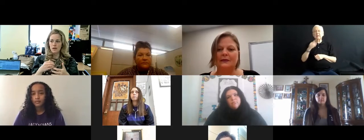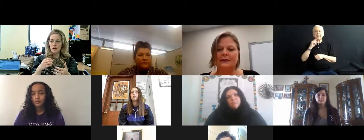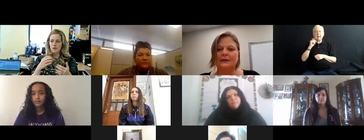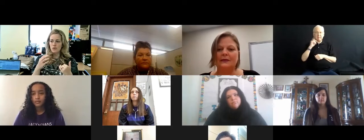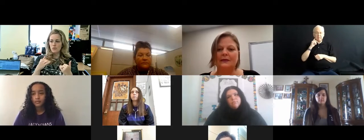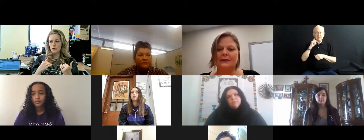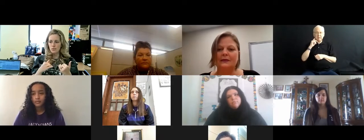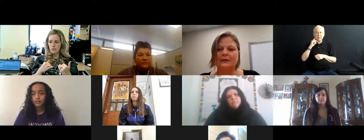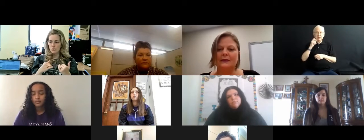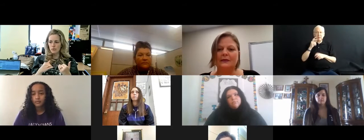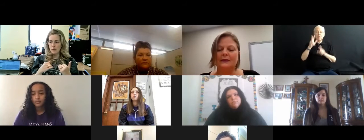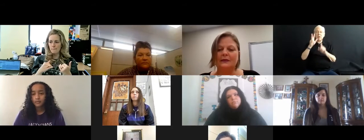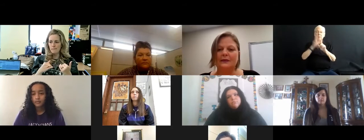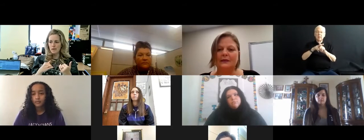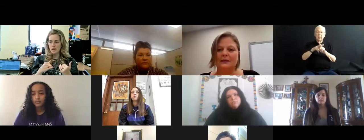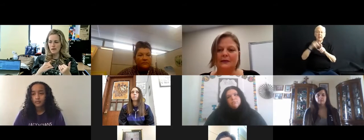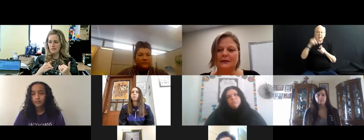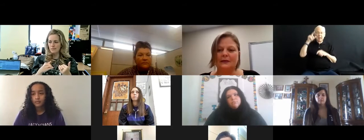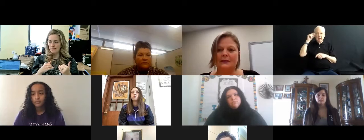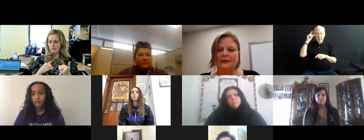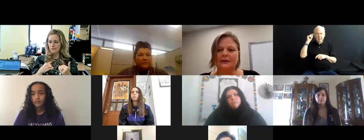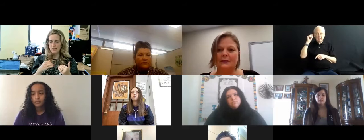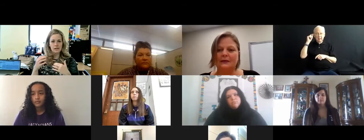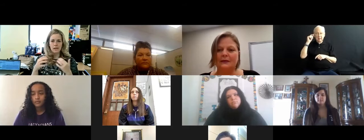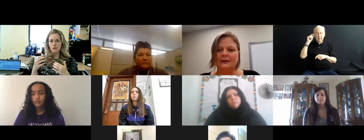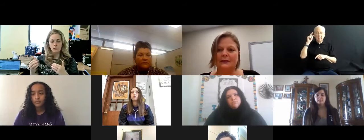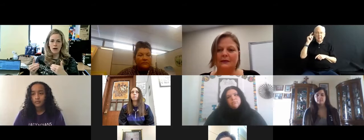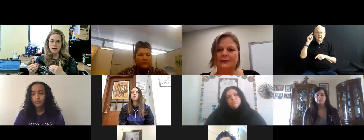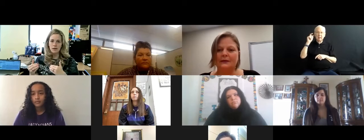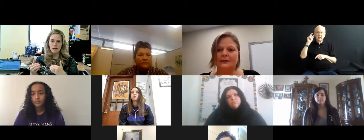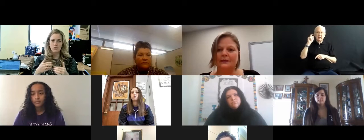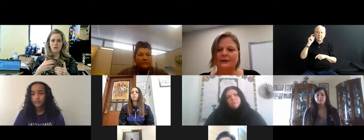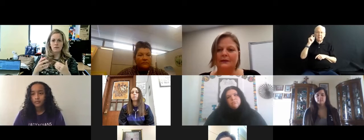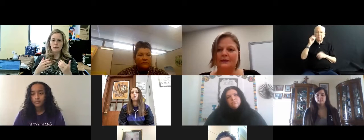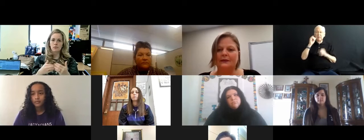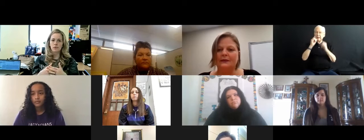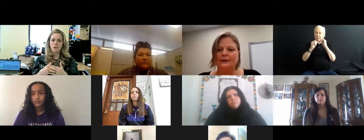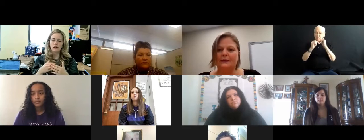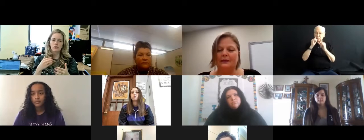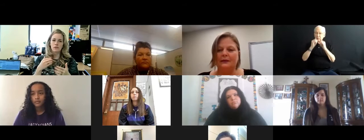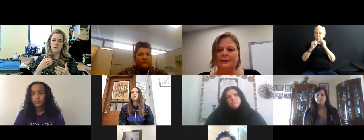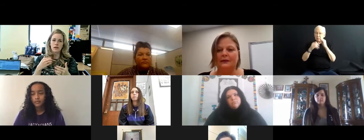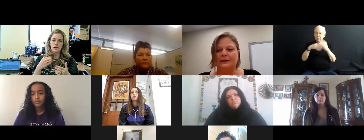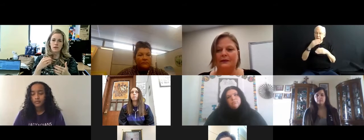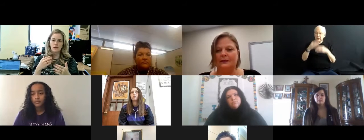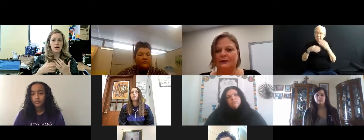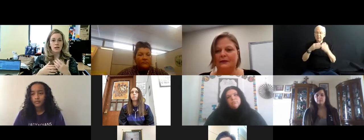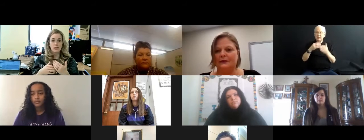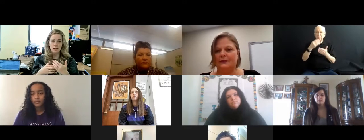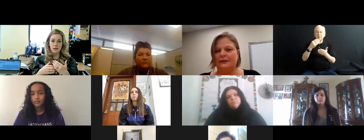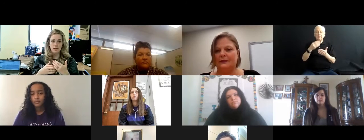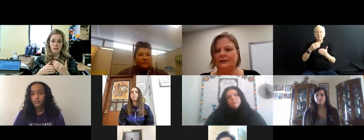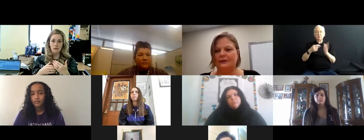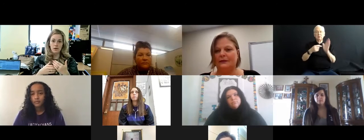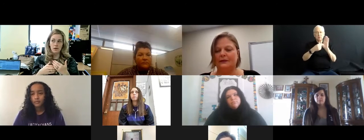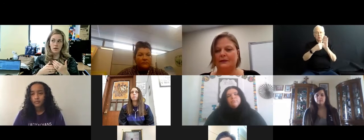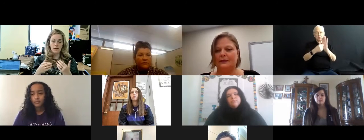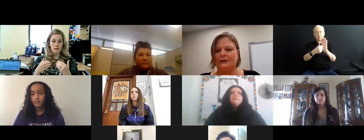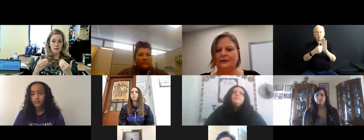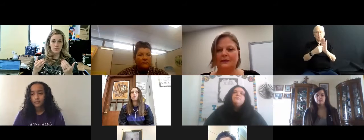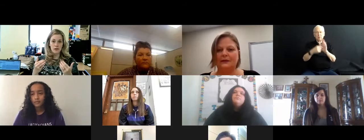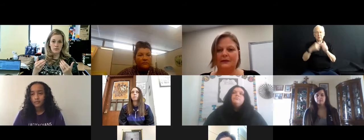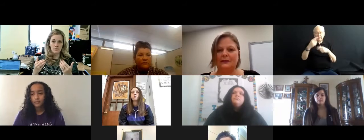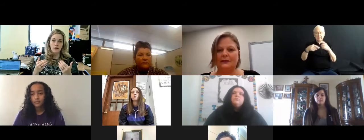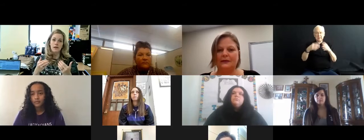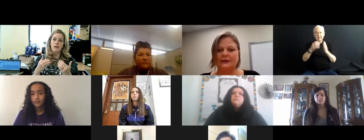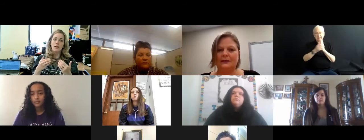to go through like an interview process, and you have to prove that your signing skills are